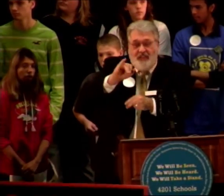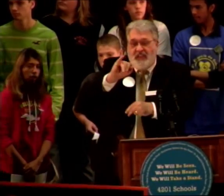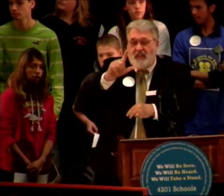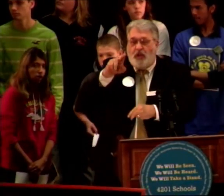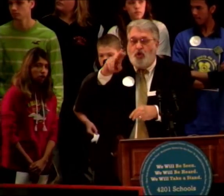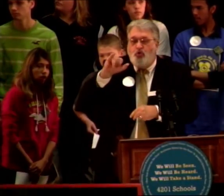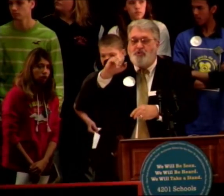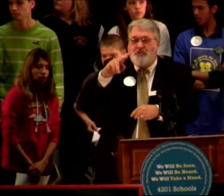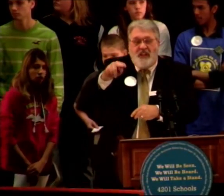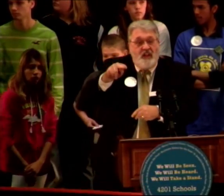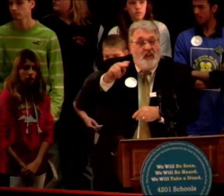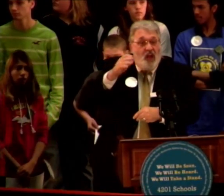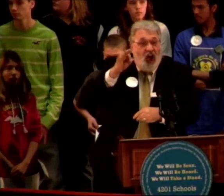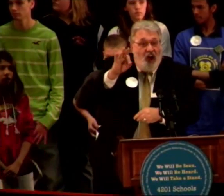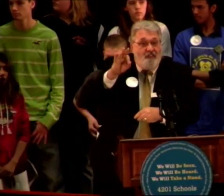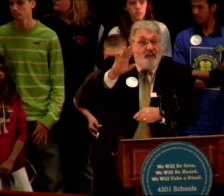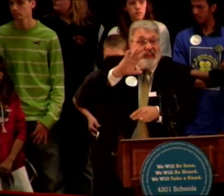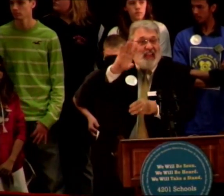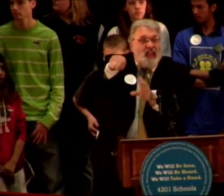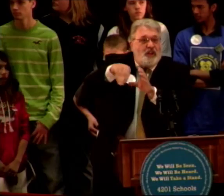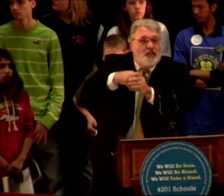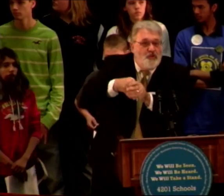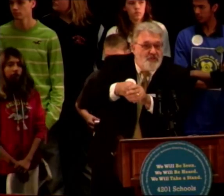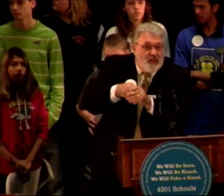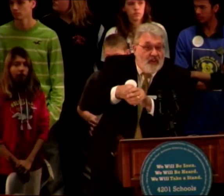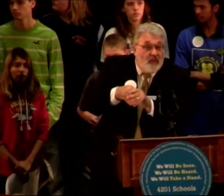the illusion of inclusion.